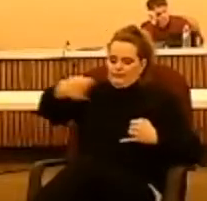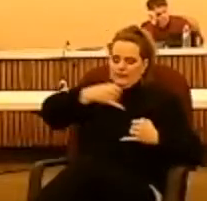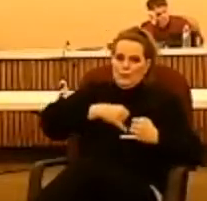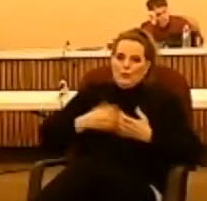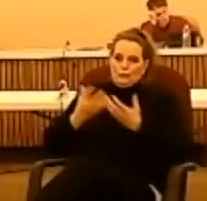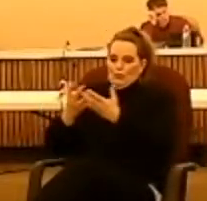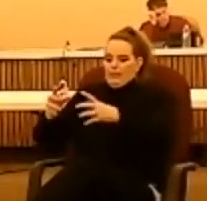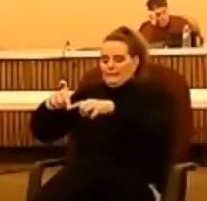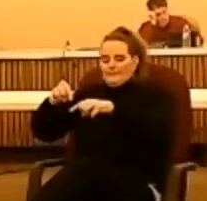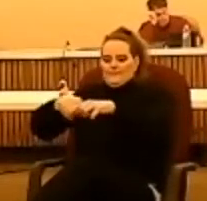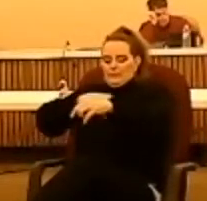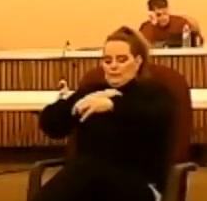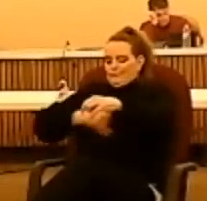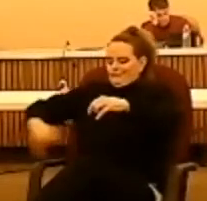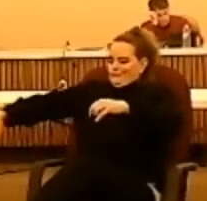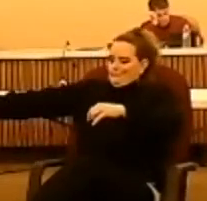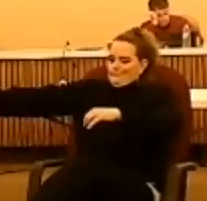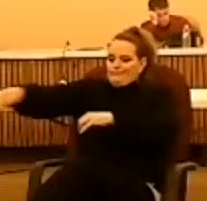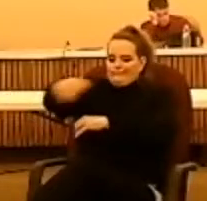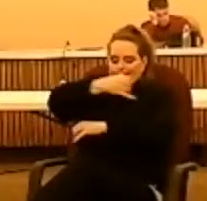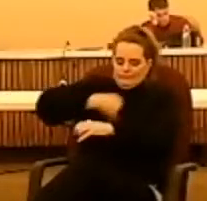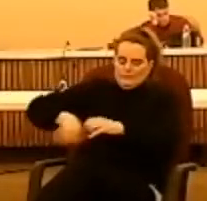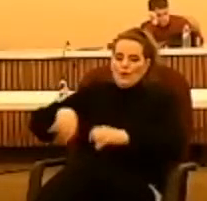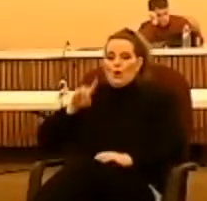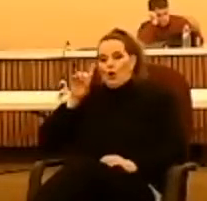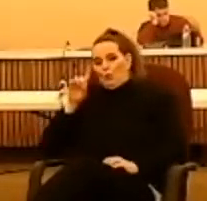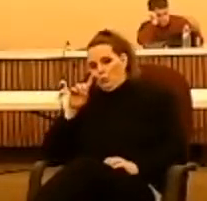but it's not an issue.